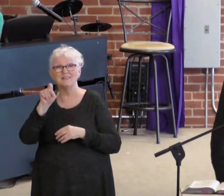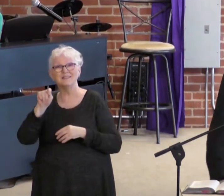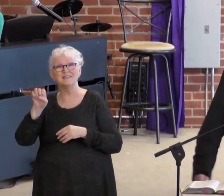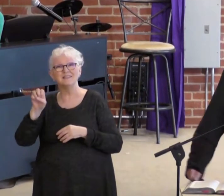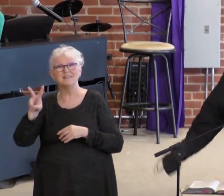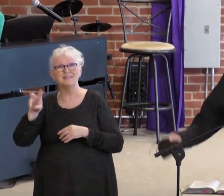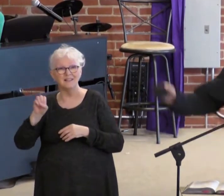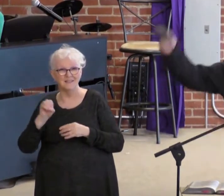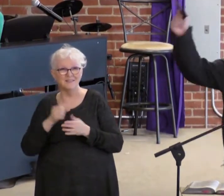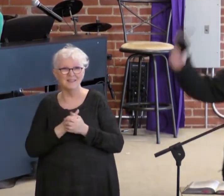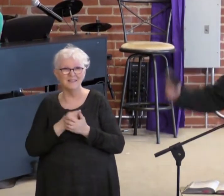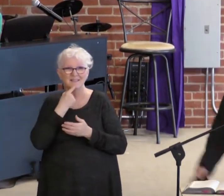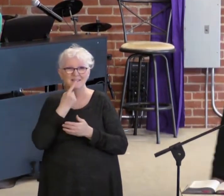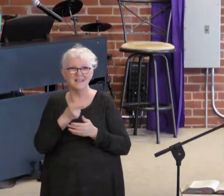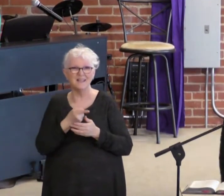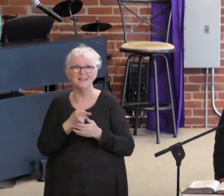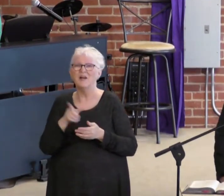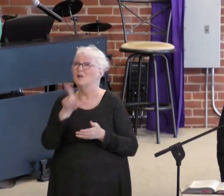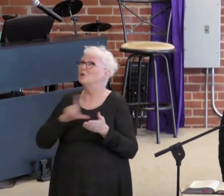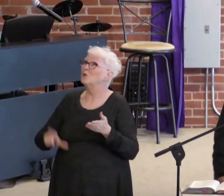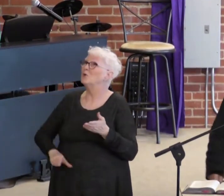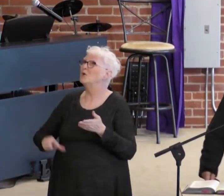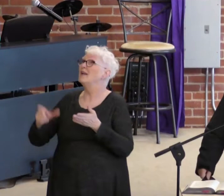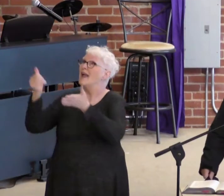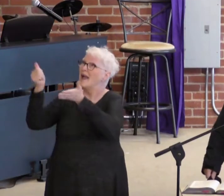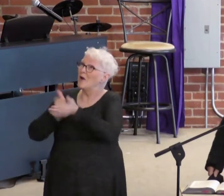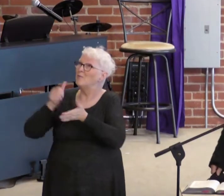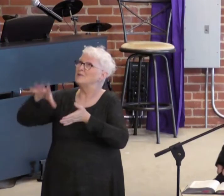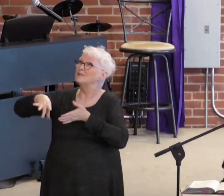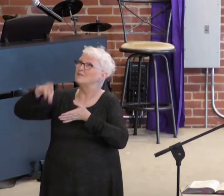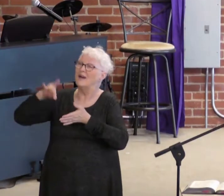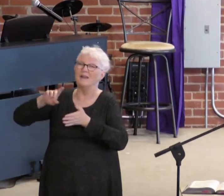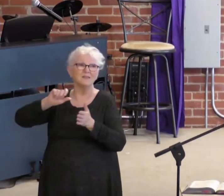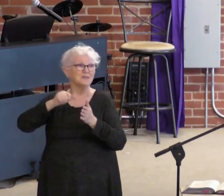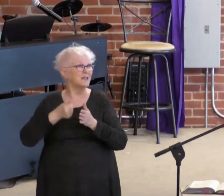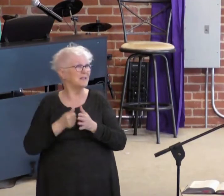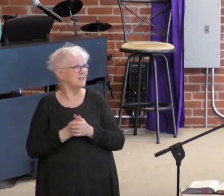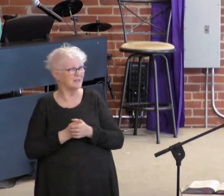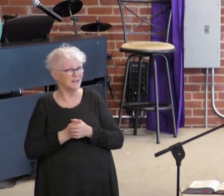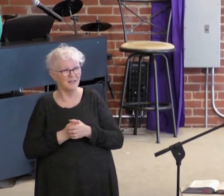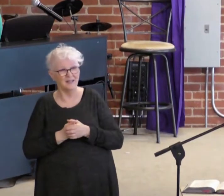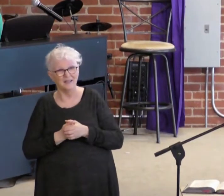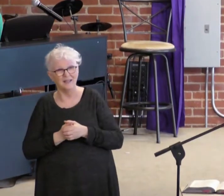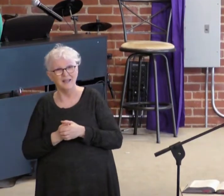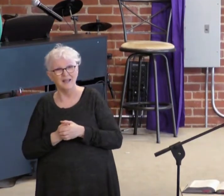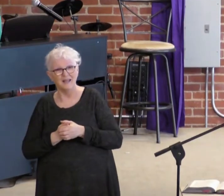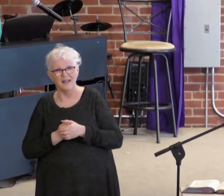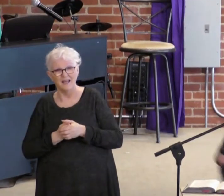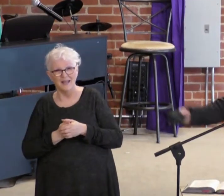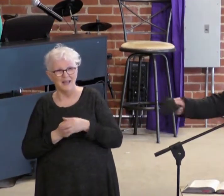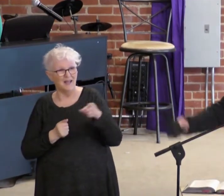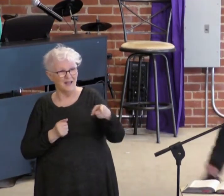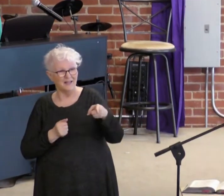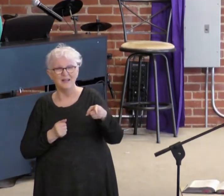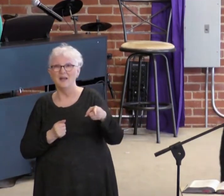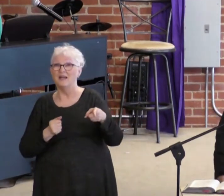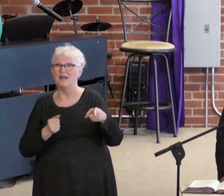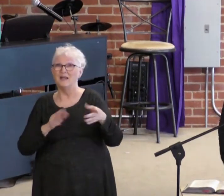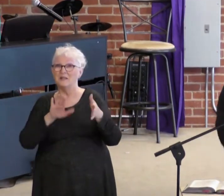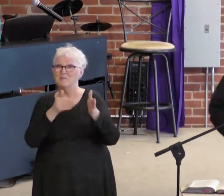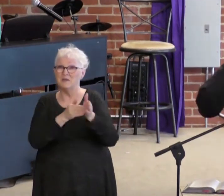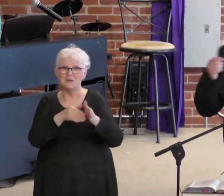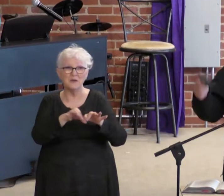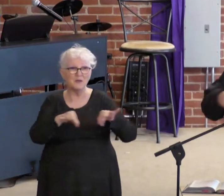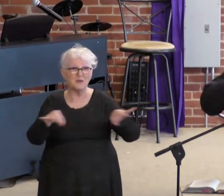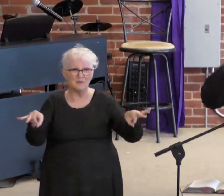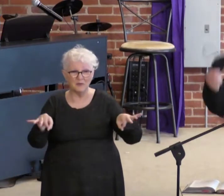Lord, find those keys. And he walked straight over here, and right there in the middle of the floor under a chair, there were the keys.